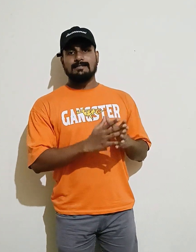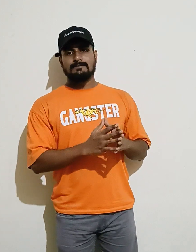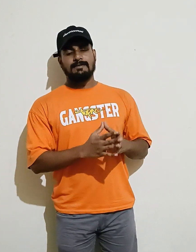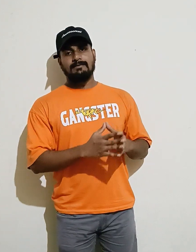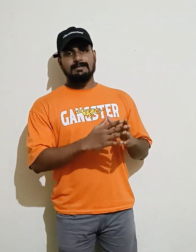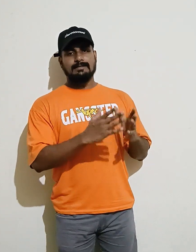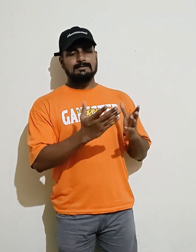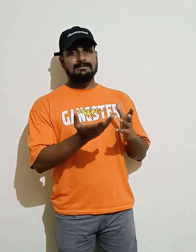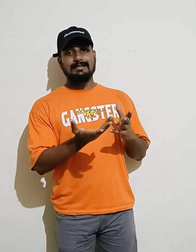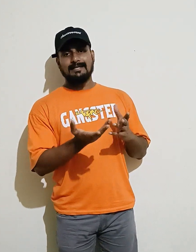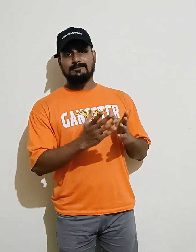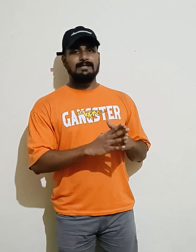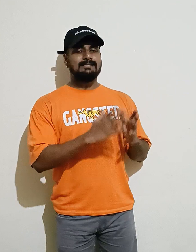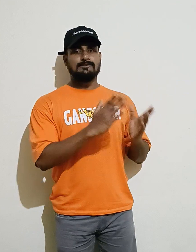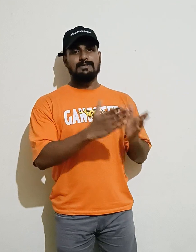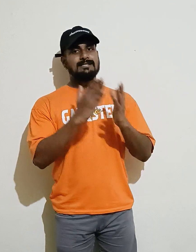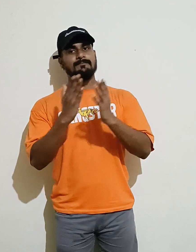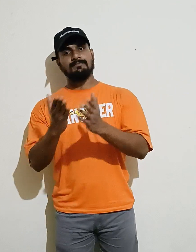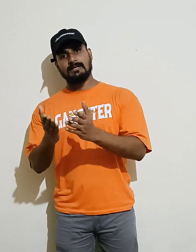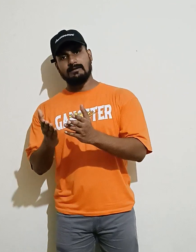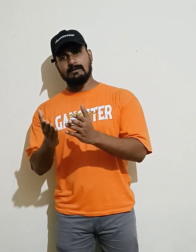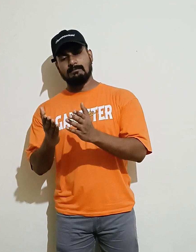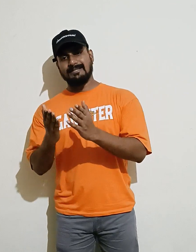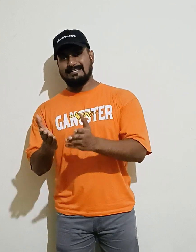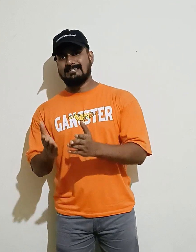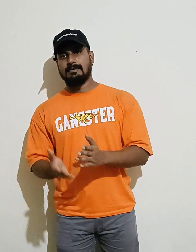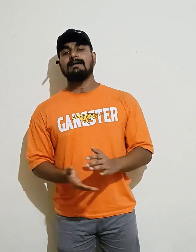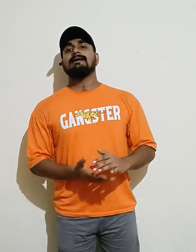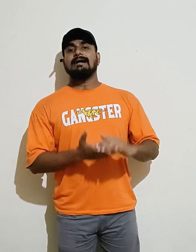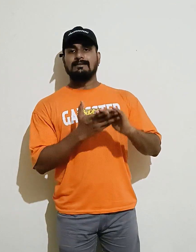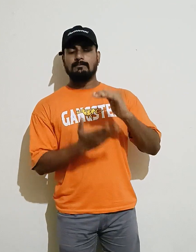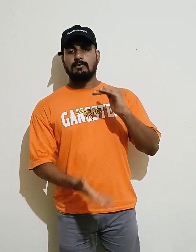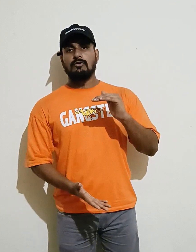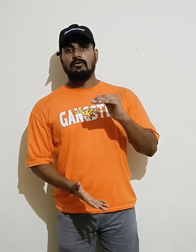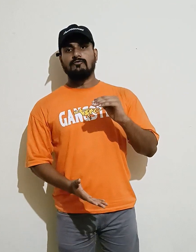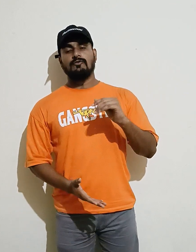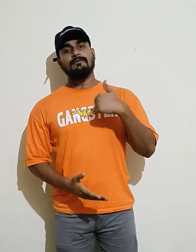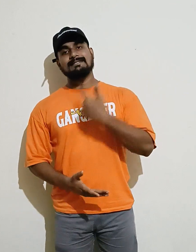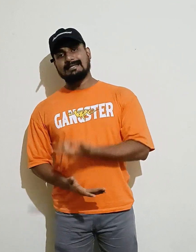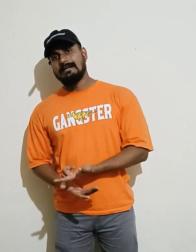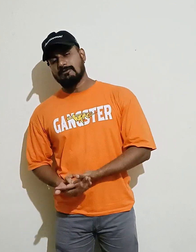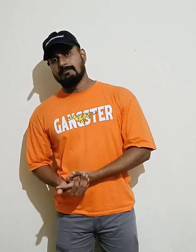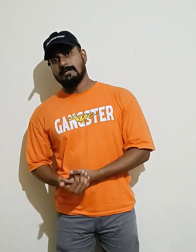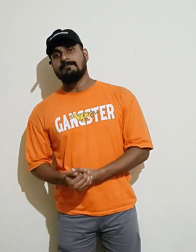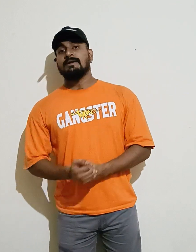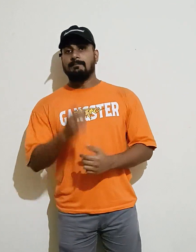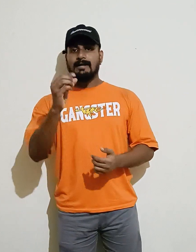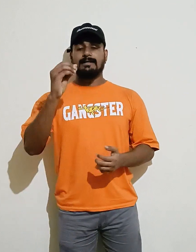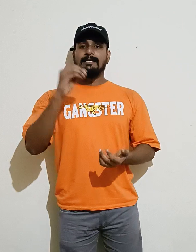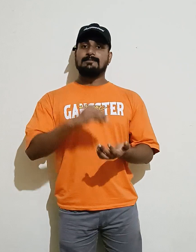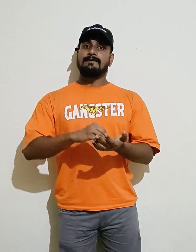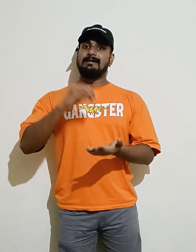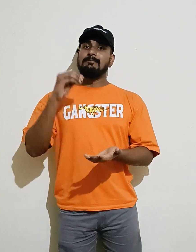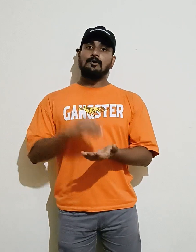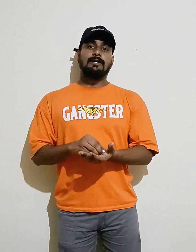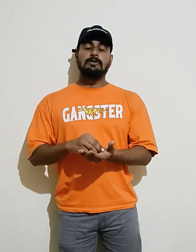just syntax is very easy. Switch the case number and the block of code will start from there. But it is very important